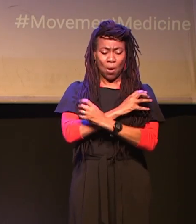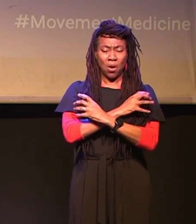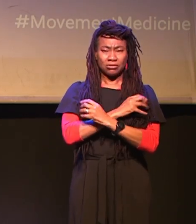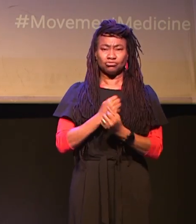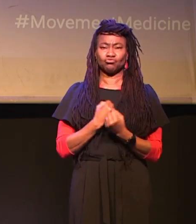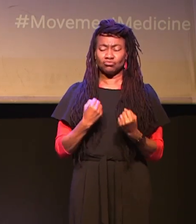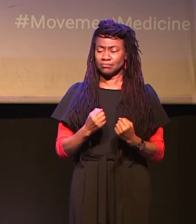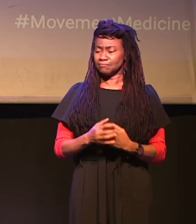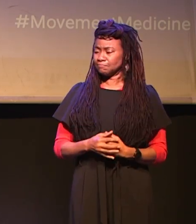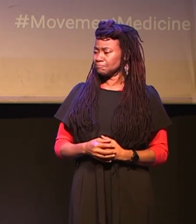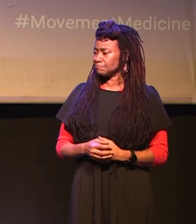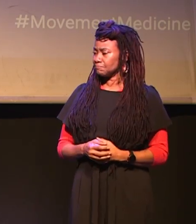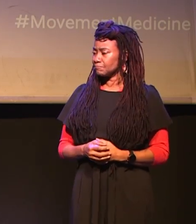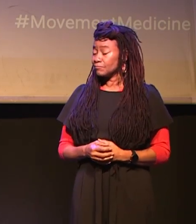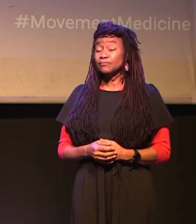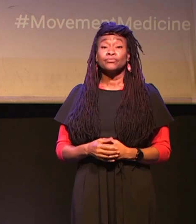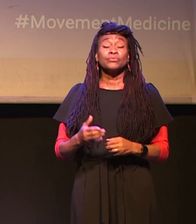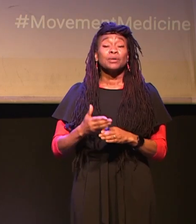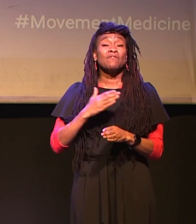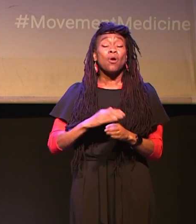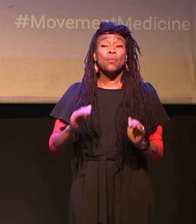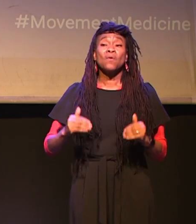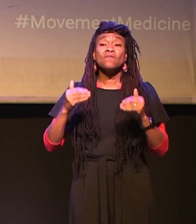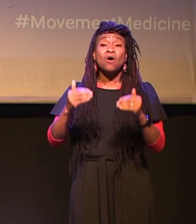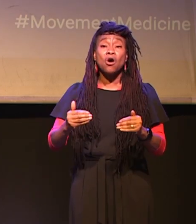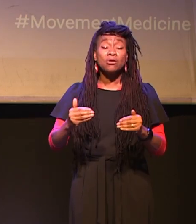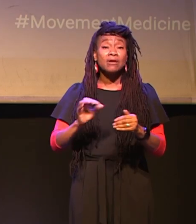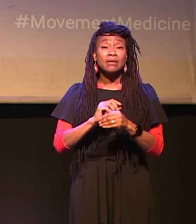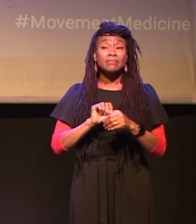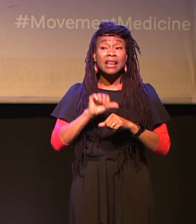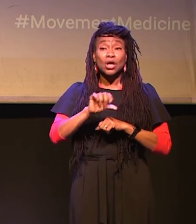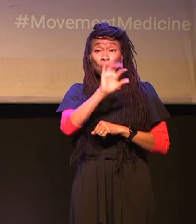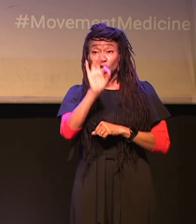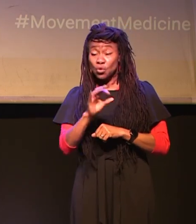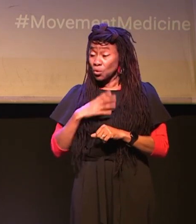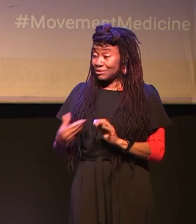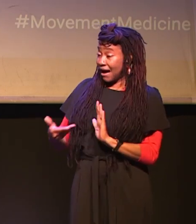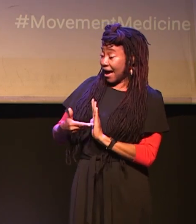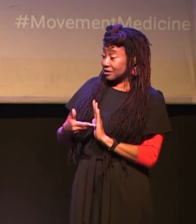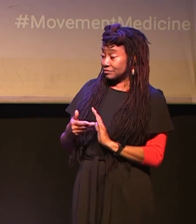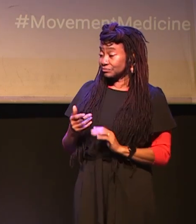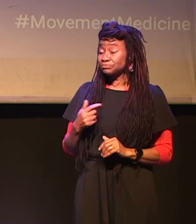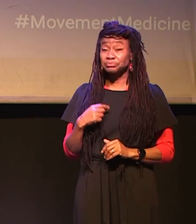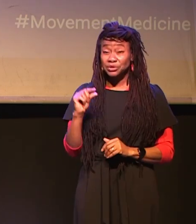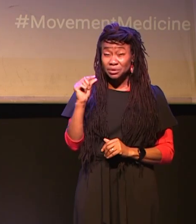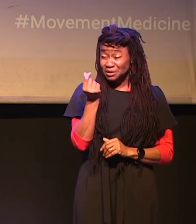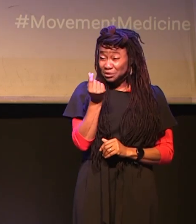You guys want to add anything before we go to the next question? I want to add a tiny thing.